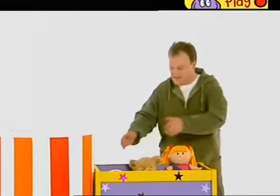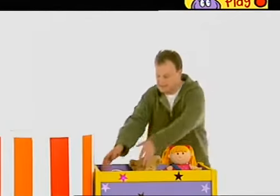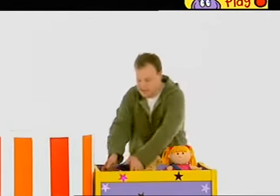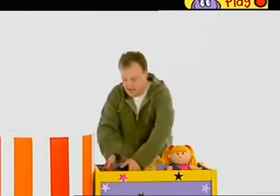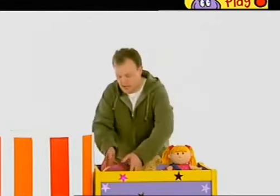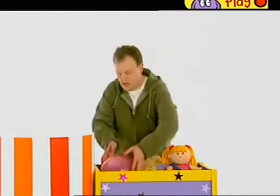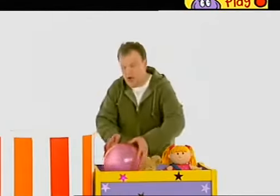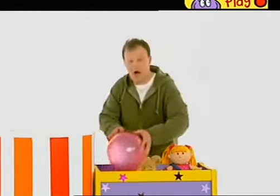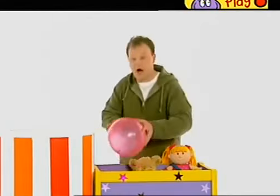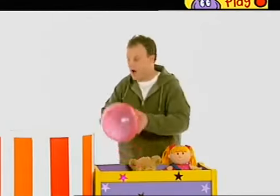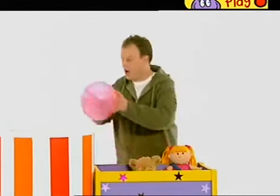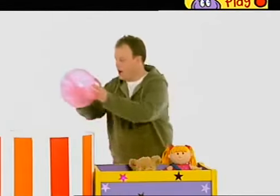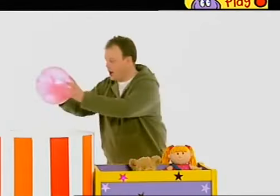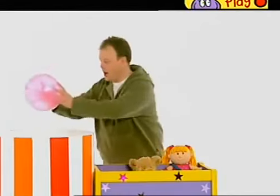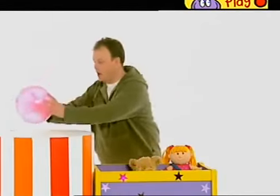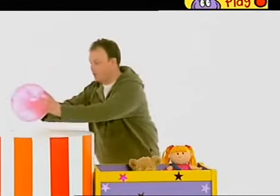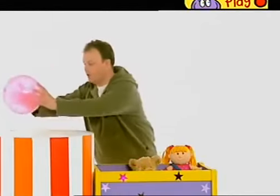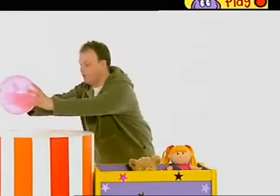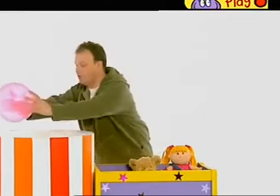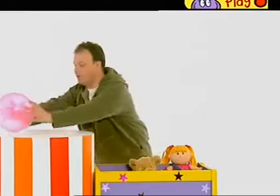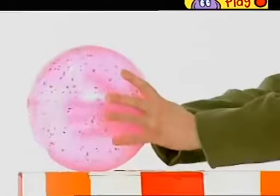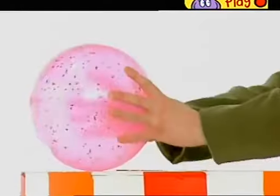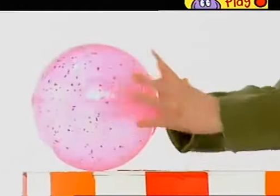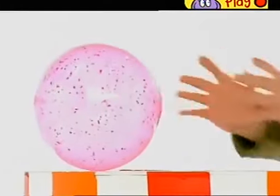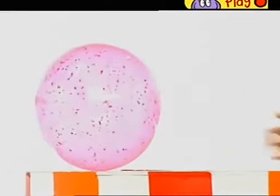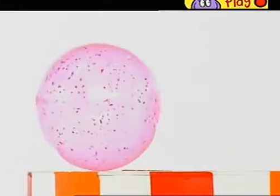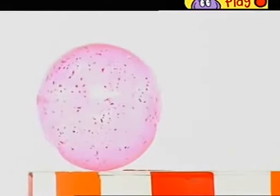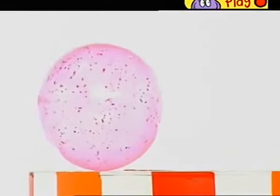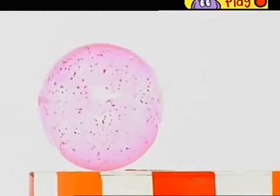There's a ball.